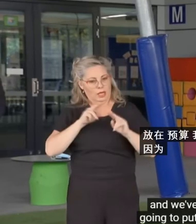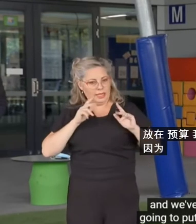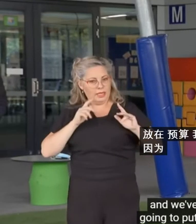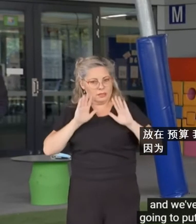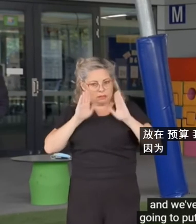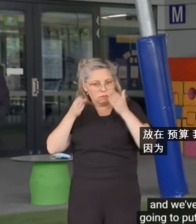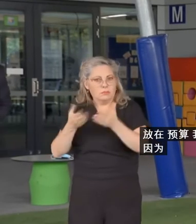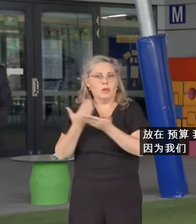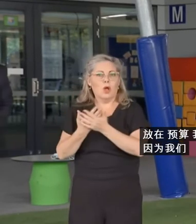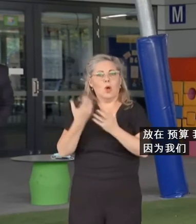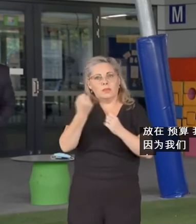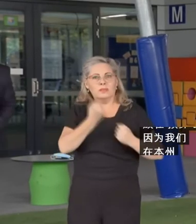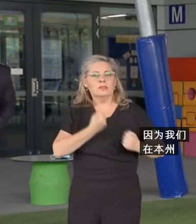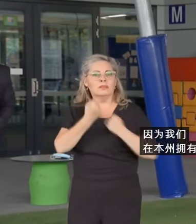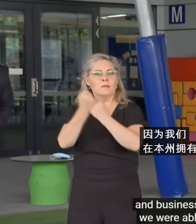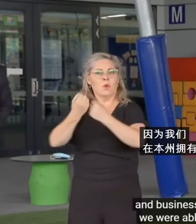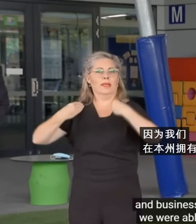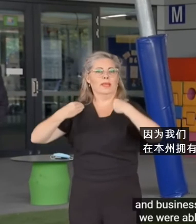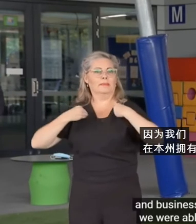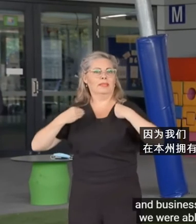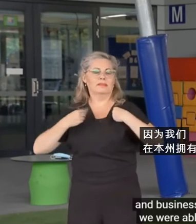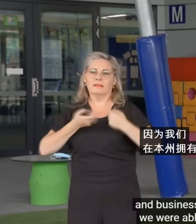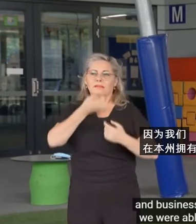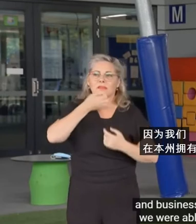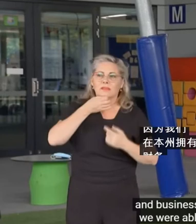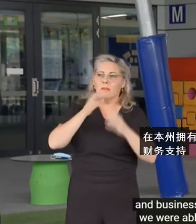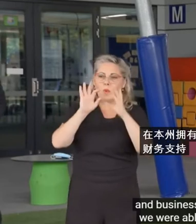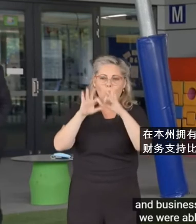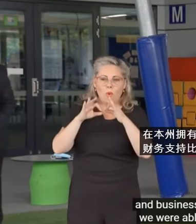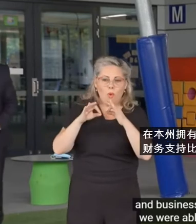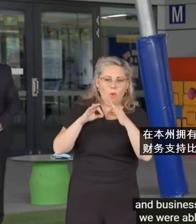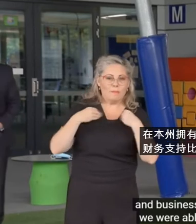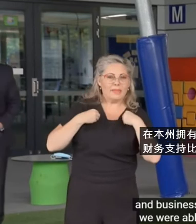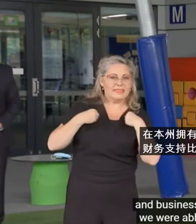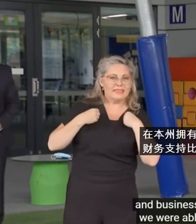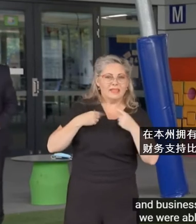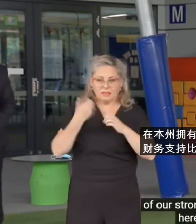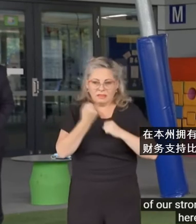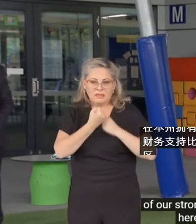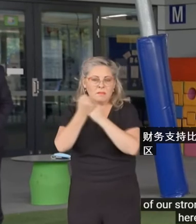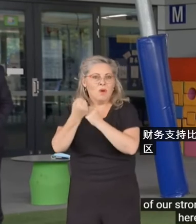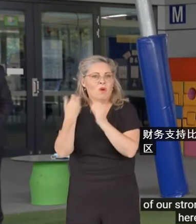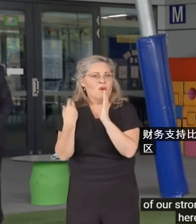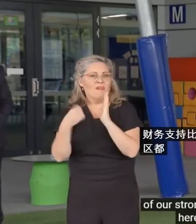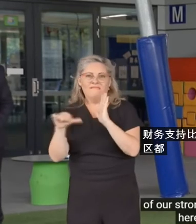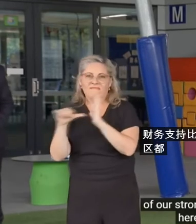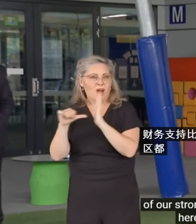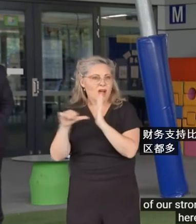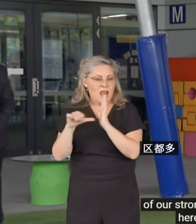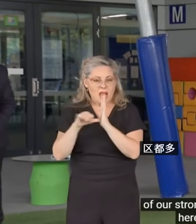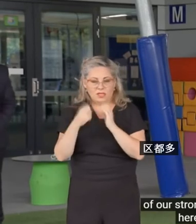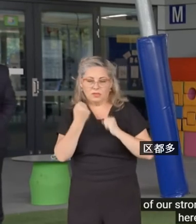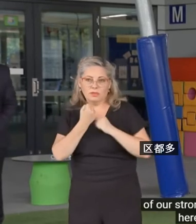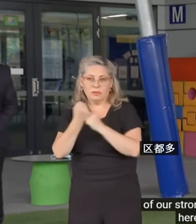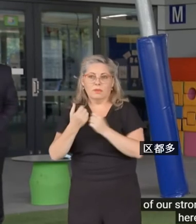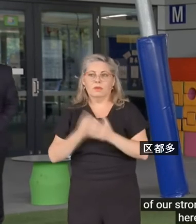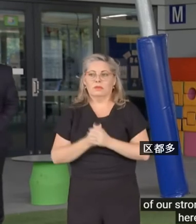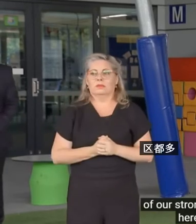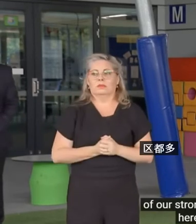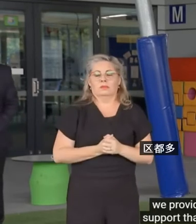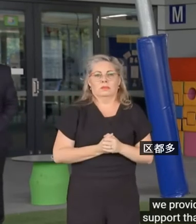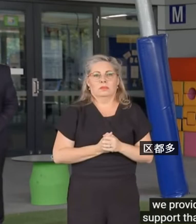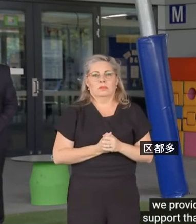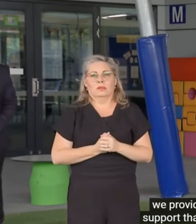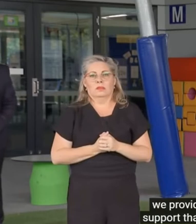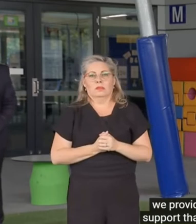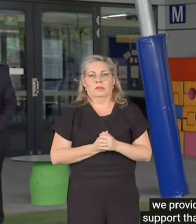to do that because of our strong financial position here in our state. We provided more financial support than any jurisdiction in the country. Are the Feds going to come on board?